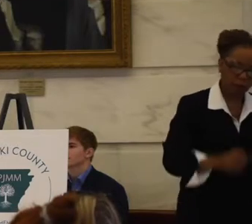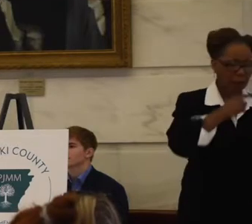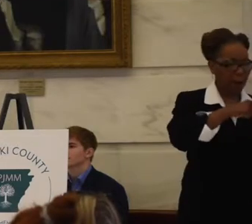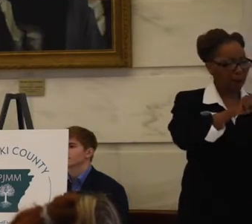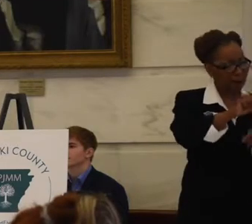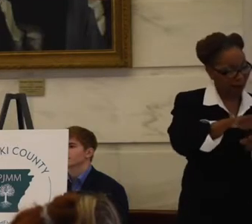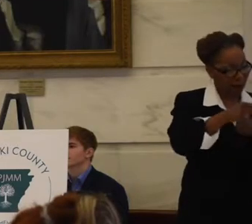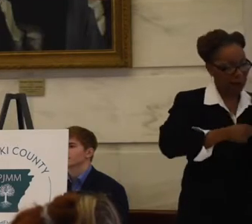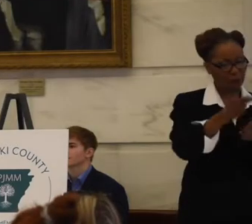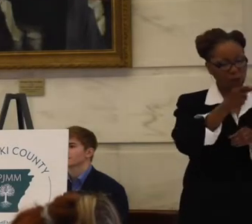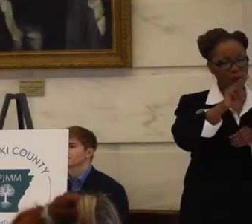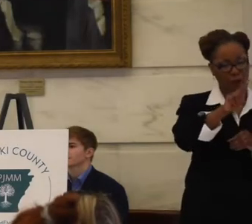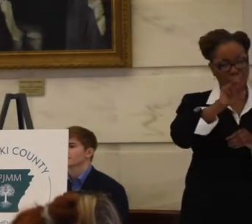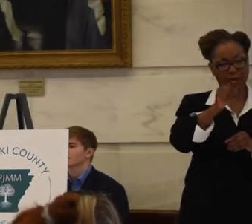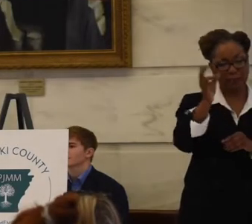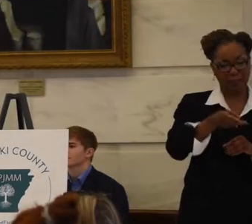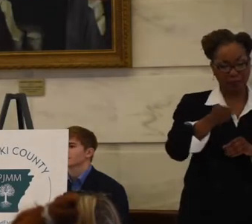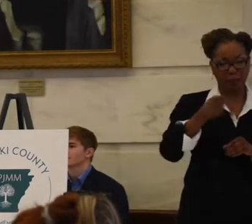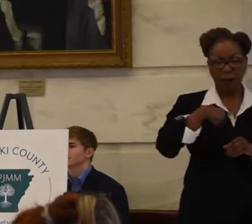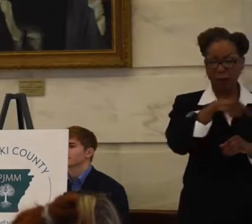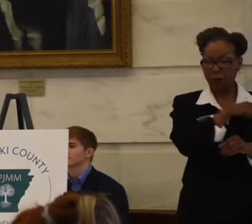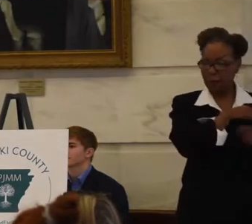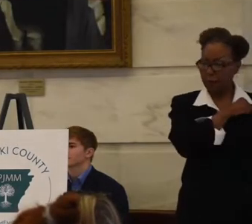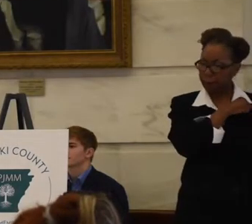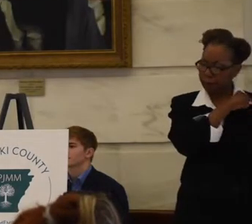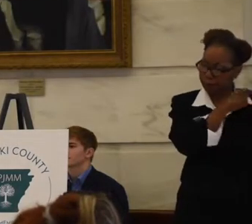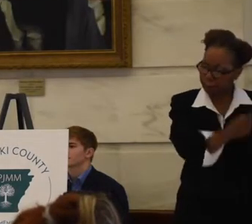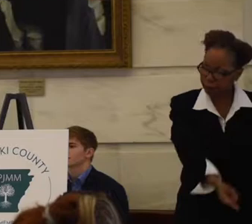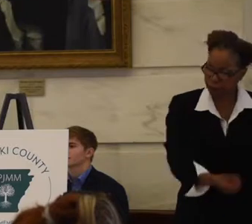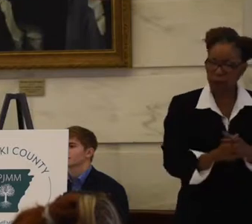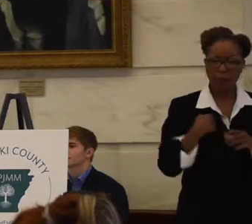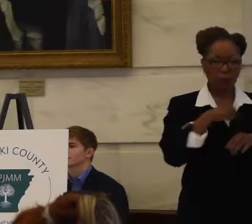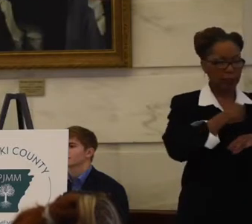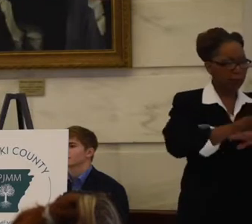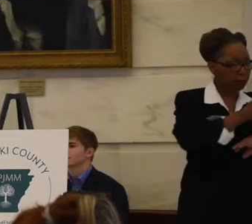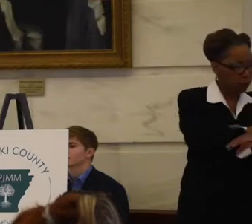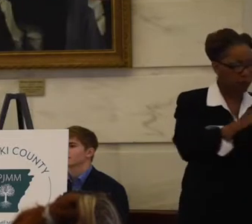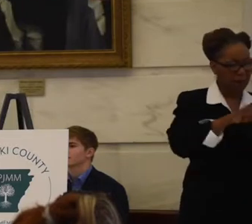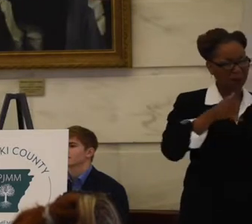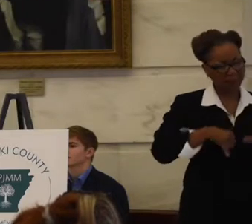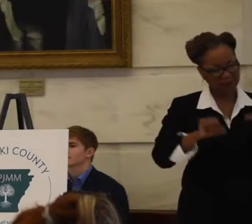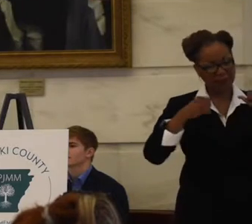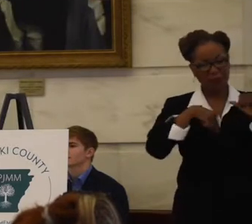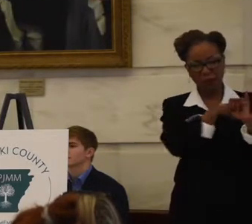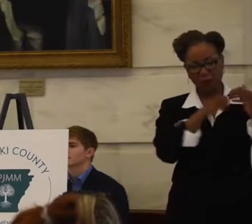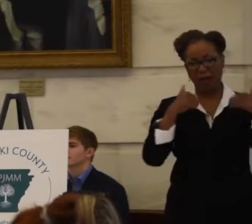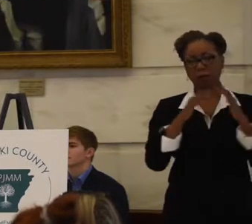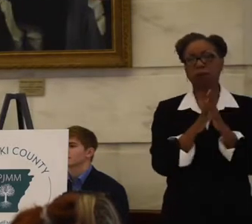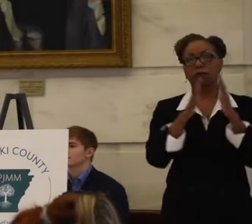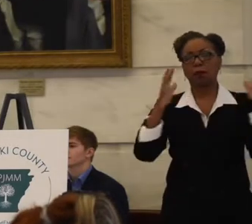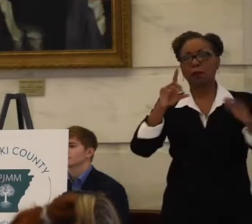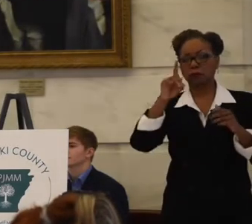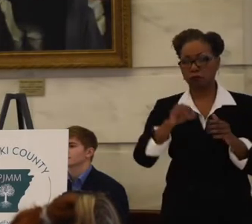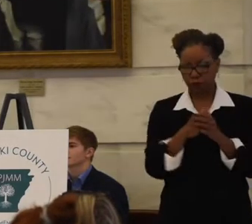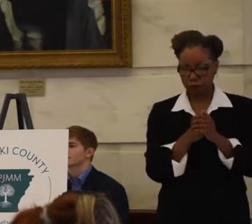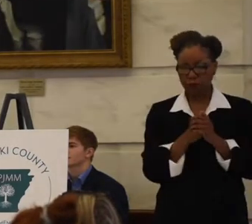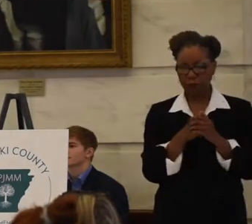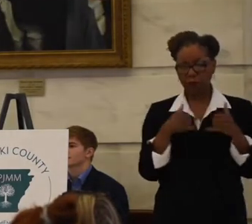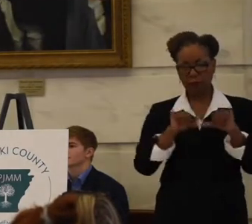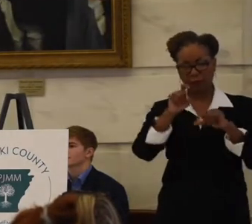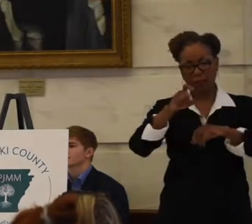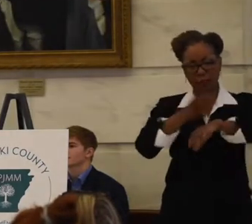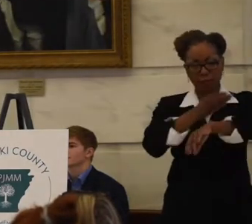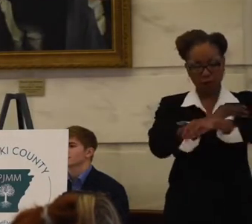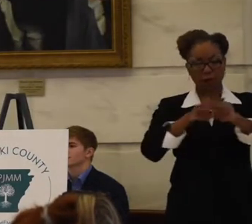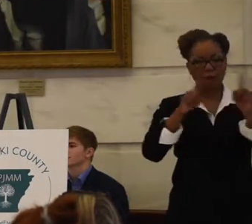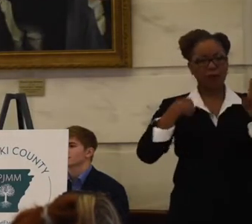positive about U.S. history. We've come a long ways. We still have a long ways to go. But we